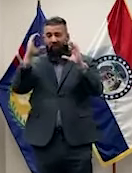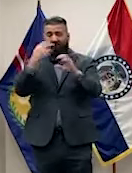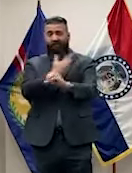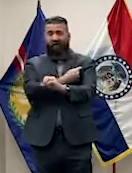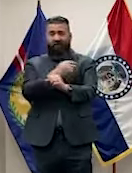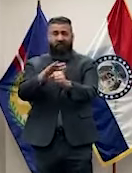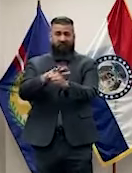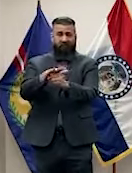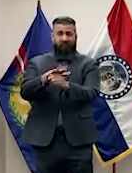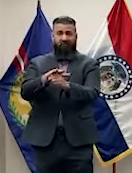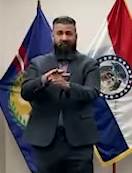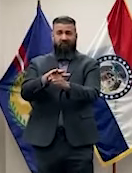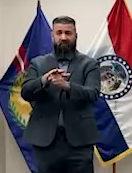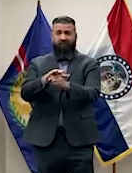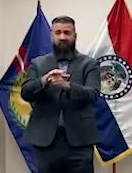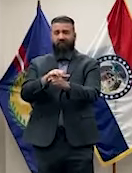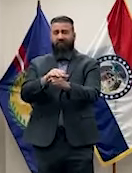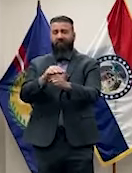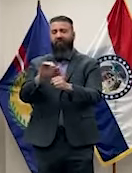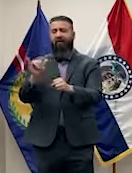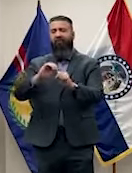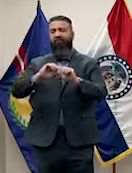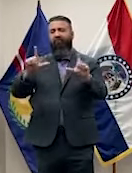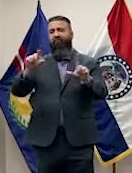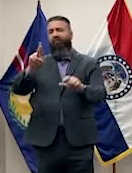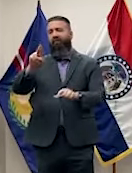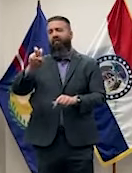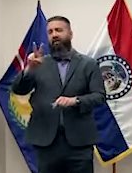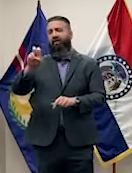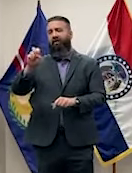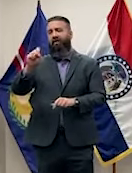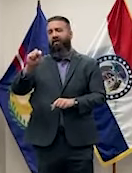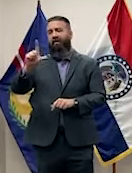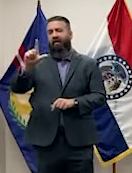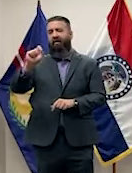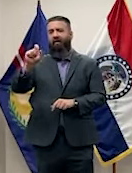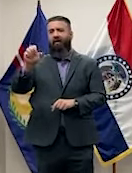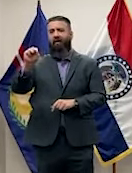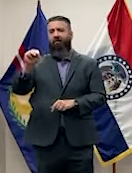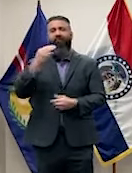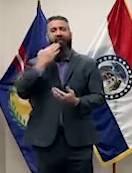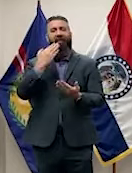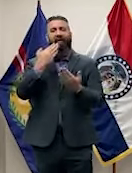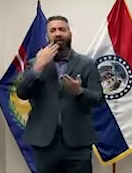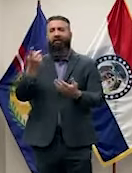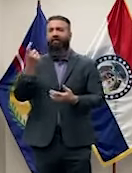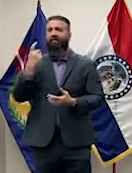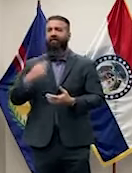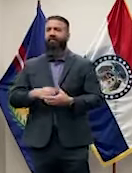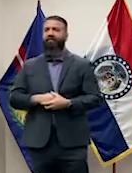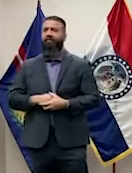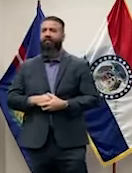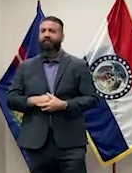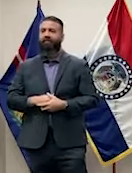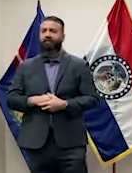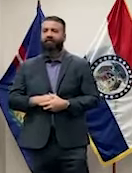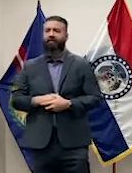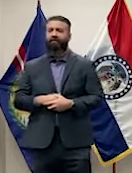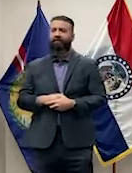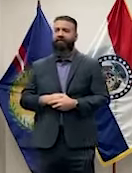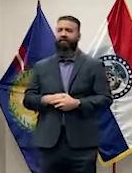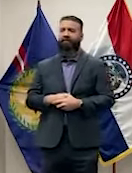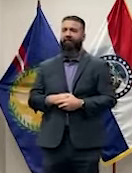revivestl.com. Thank you, and I'd be happy to answer any questions. How much longer do you anticipate council meetings